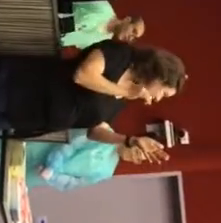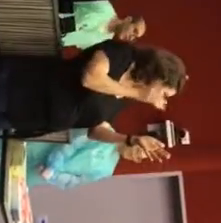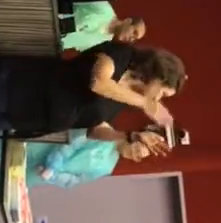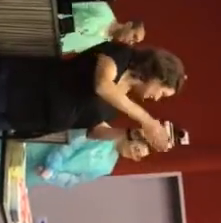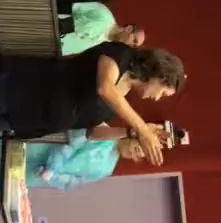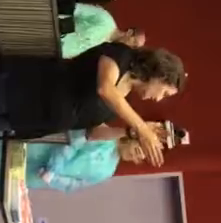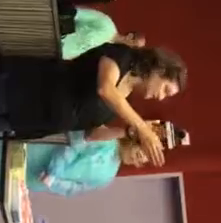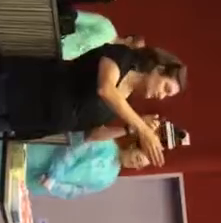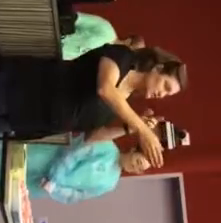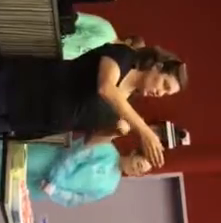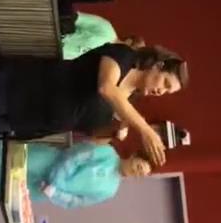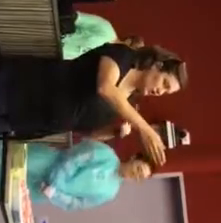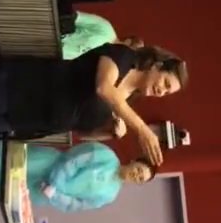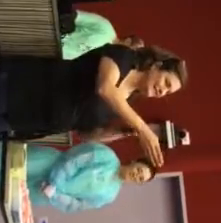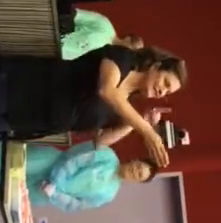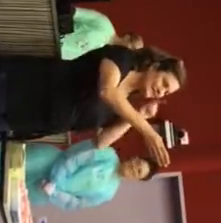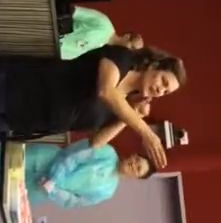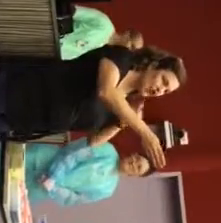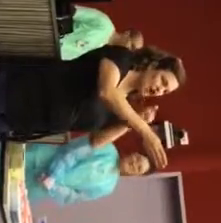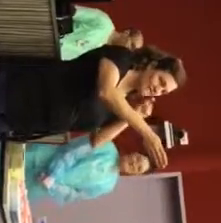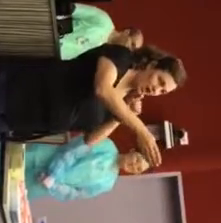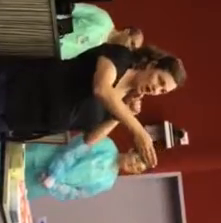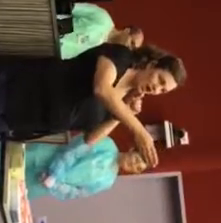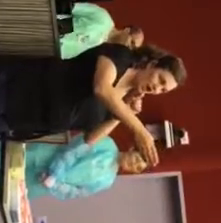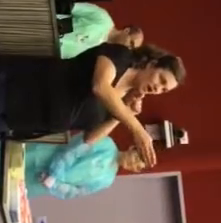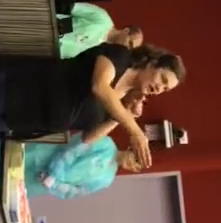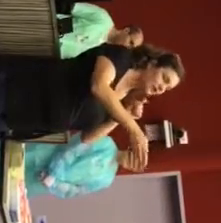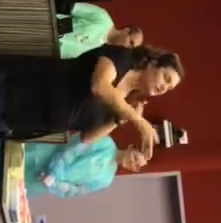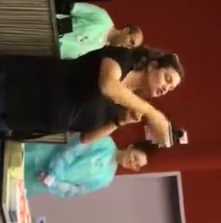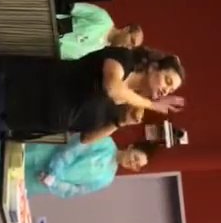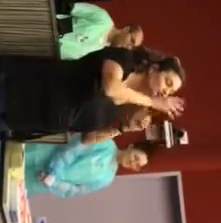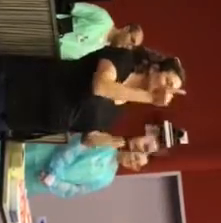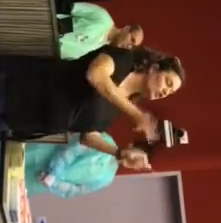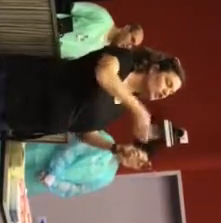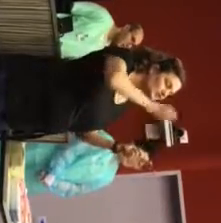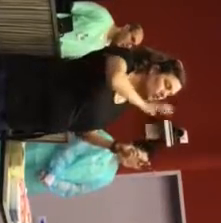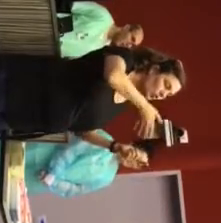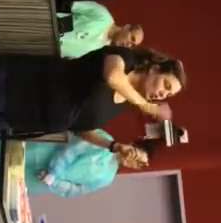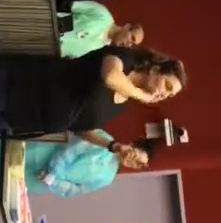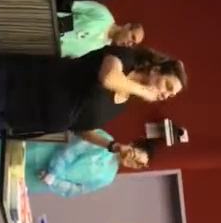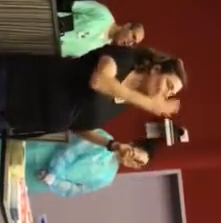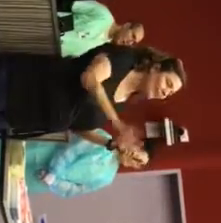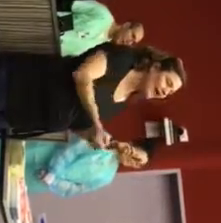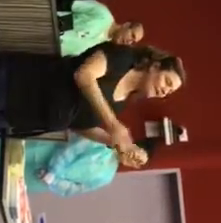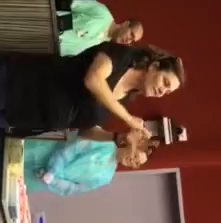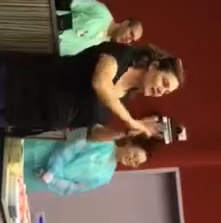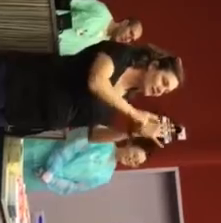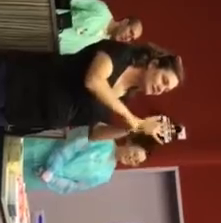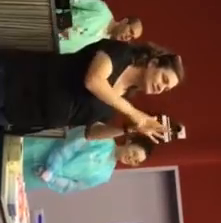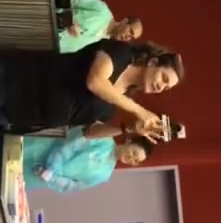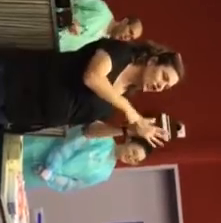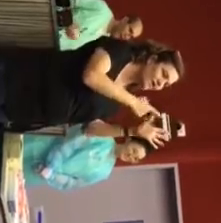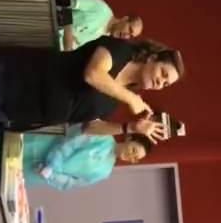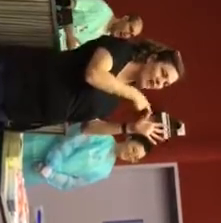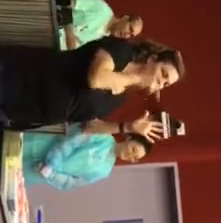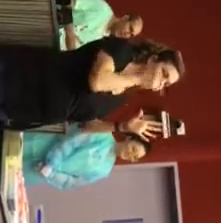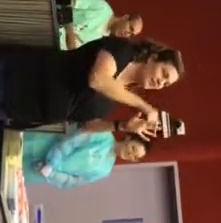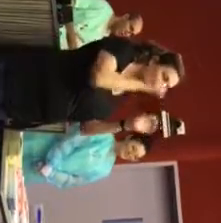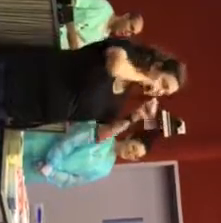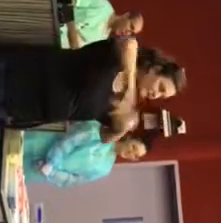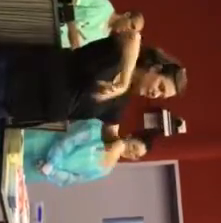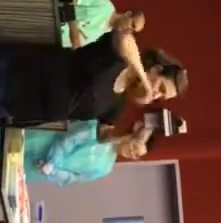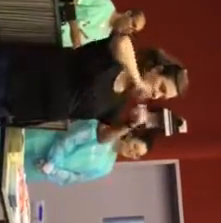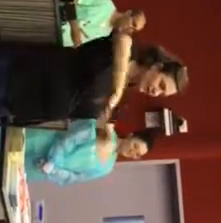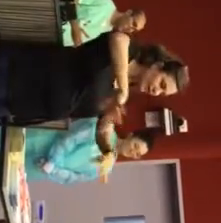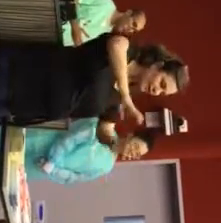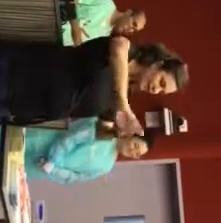comes in, because it's important. Because if you drink a lot of water, you have a lot of saliva, and the saliva has like this flushing action